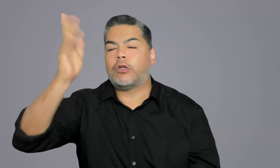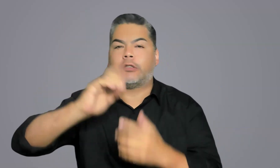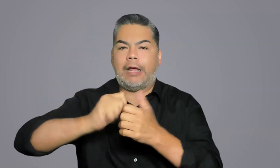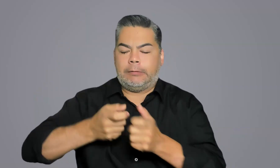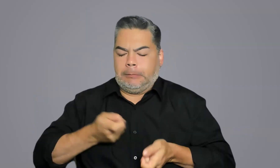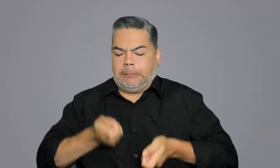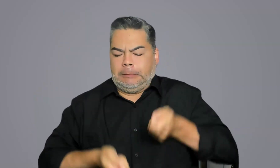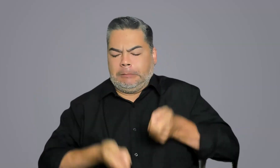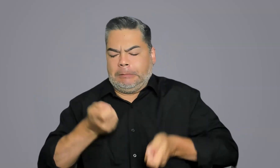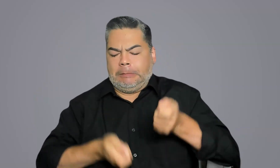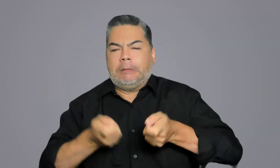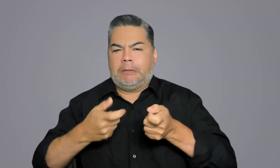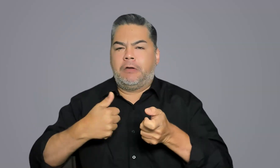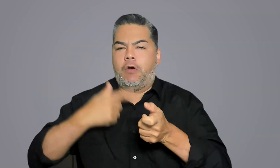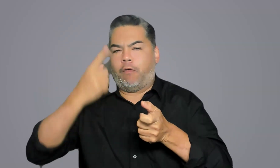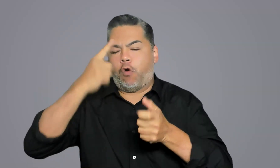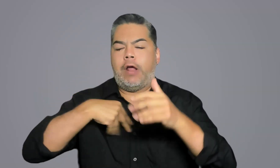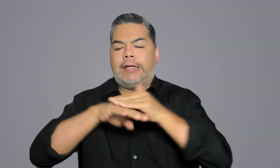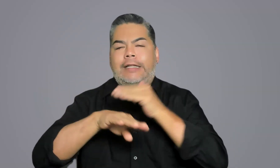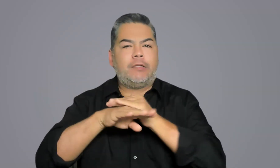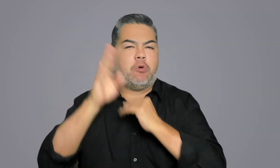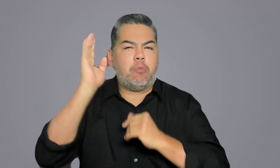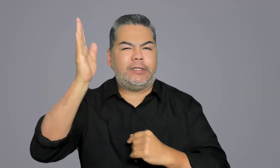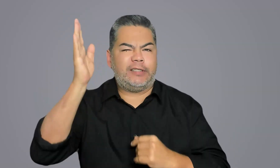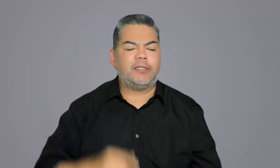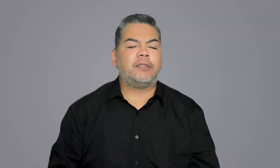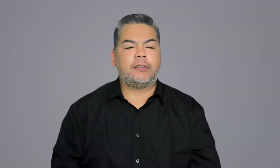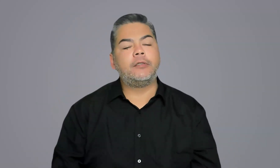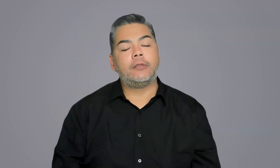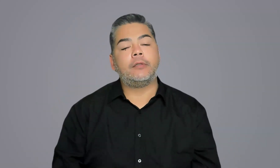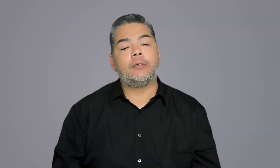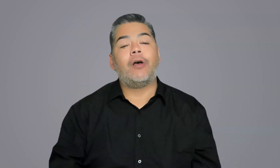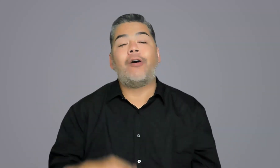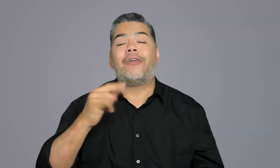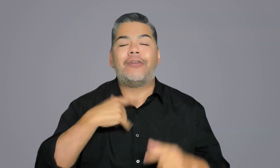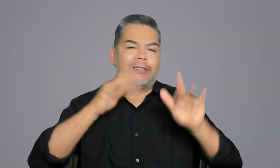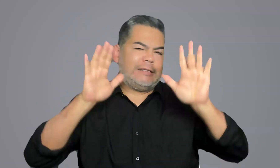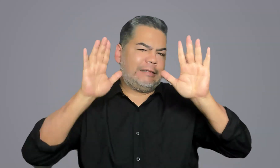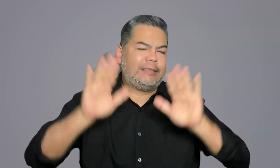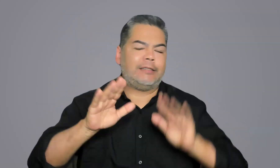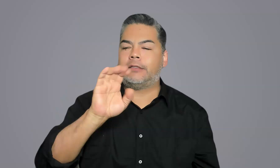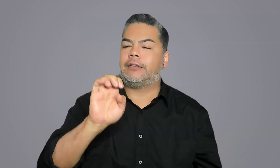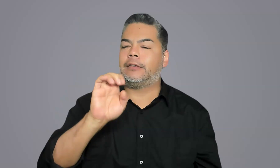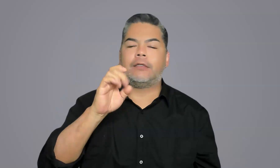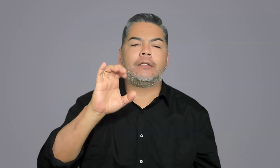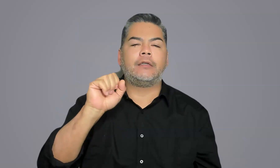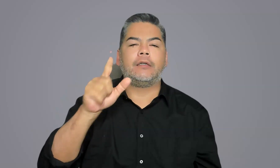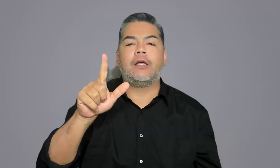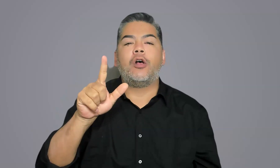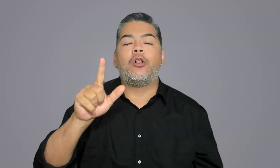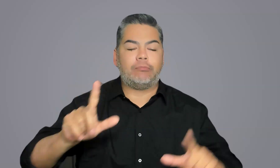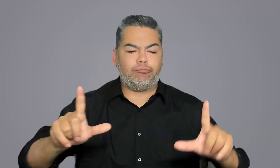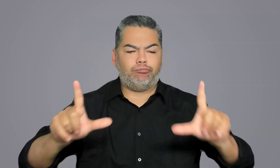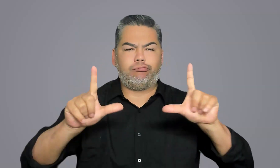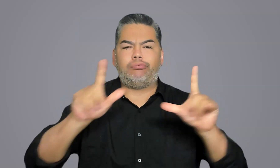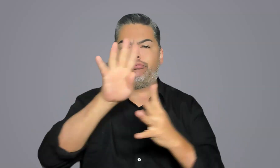create accessible presentations. And then we'll finish with a look at Excel spreadsheets and spreadsheets in general, thinking about how we